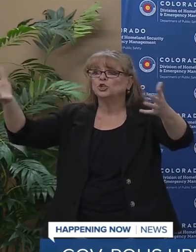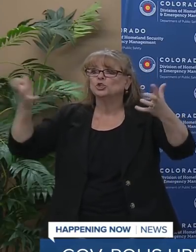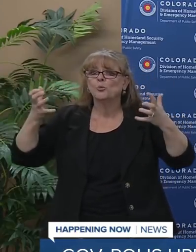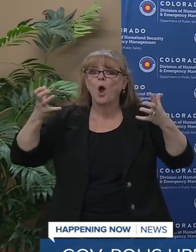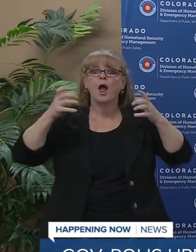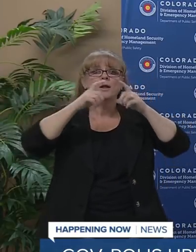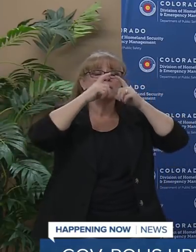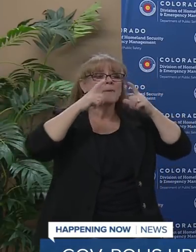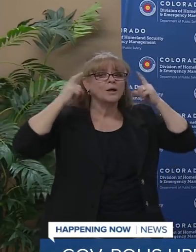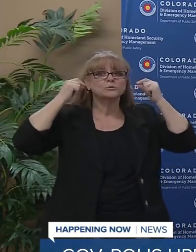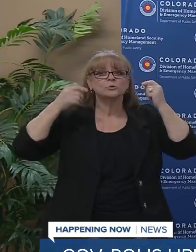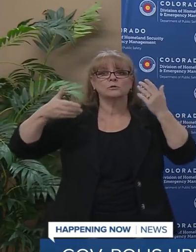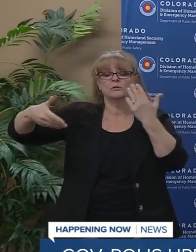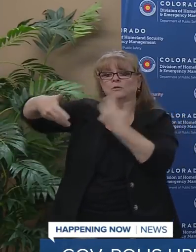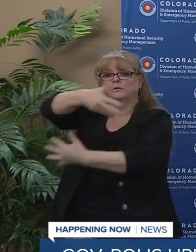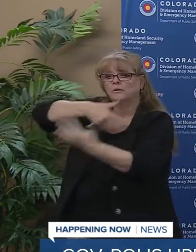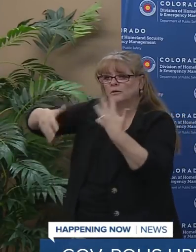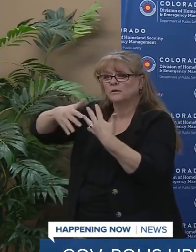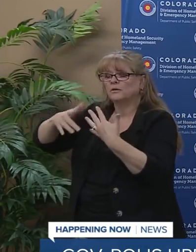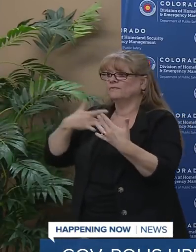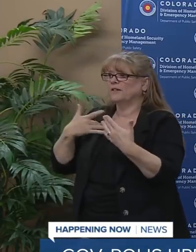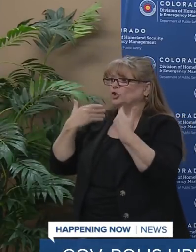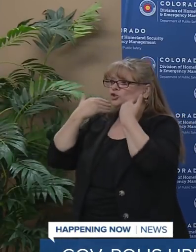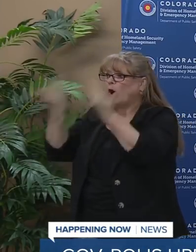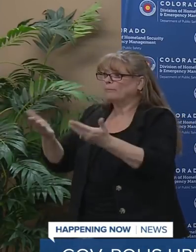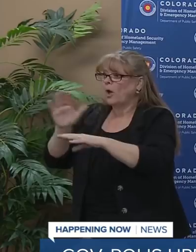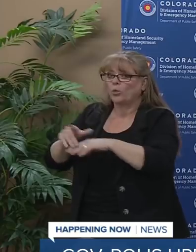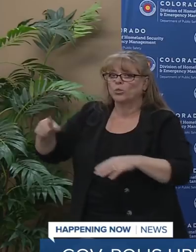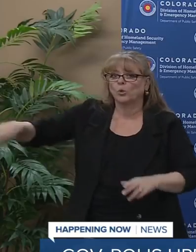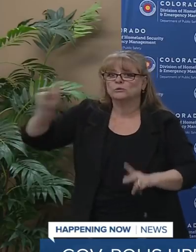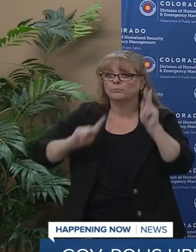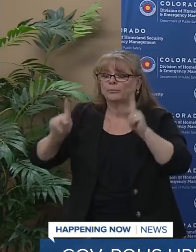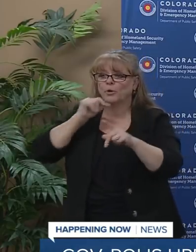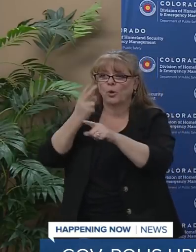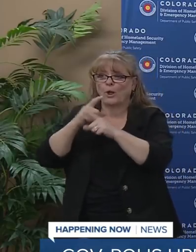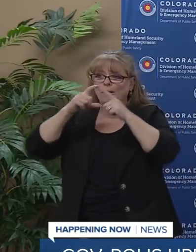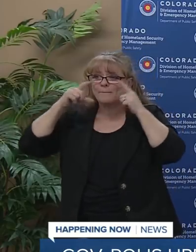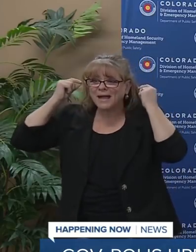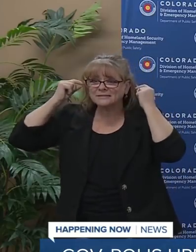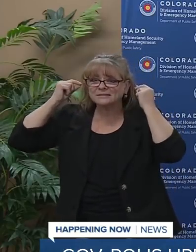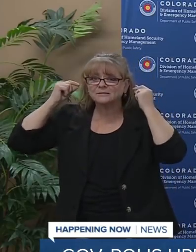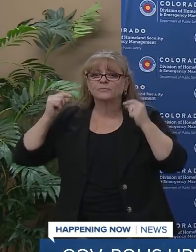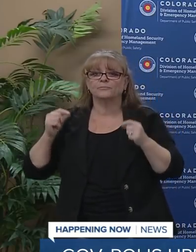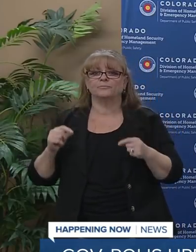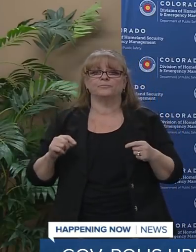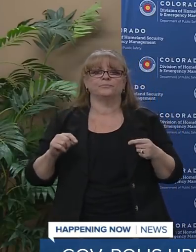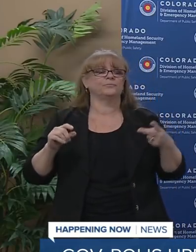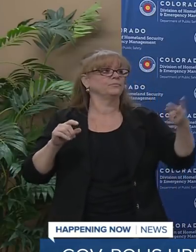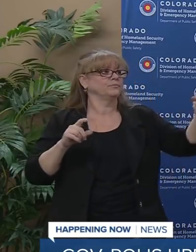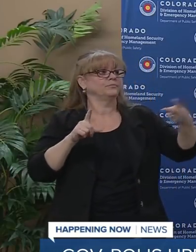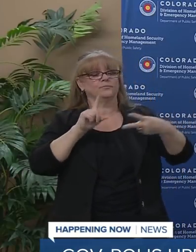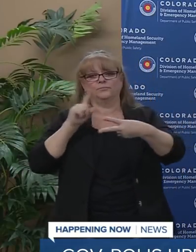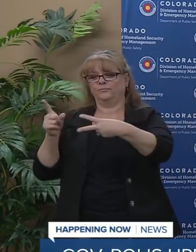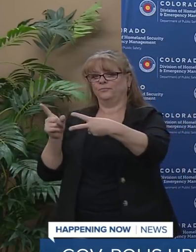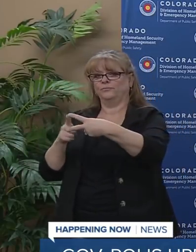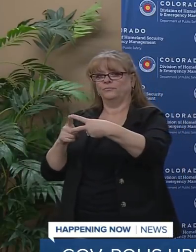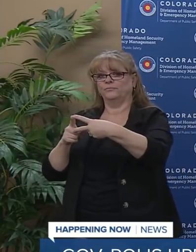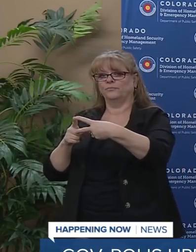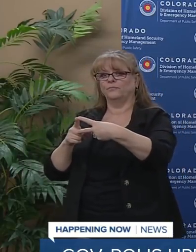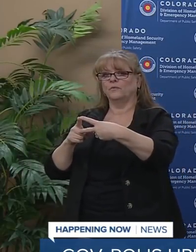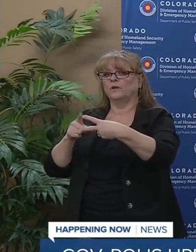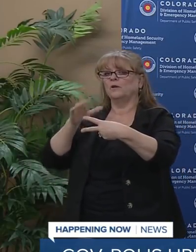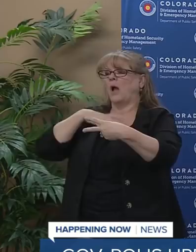mask? Let me ask your first question first, Joe. You asked about social shaming. I'd